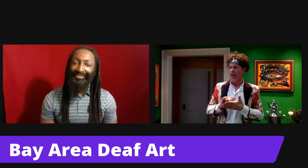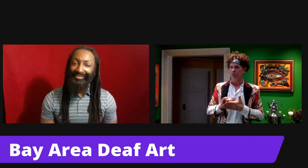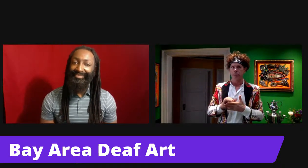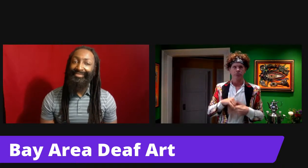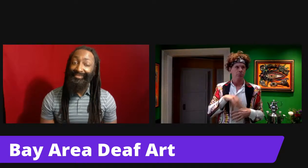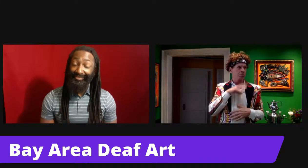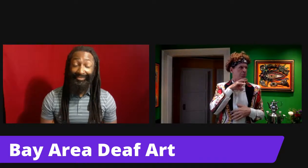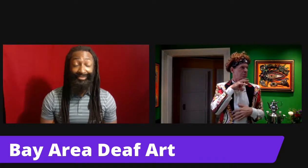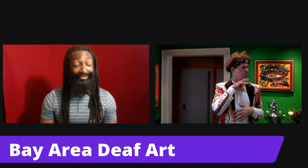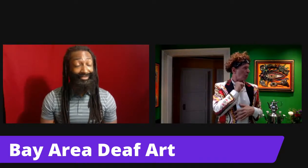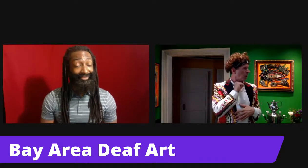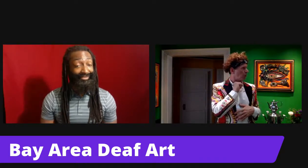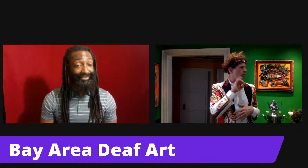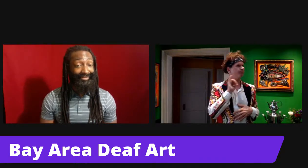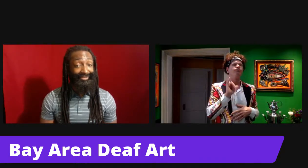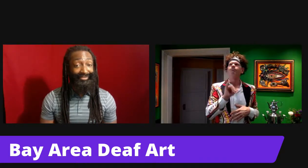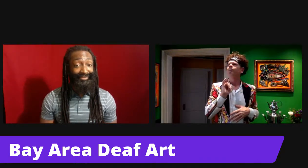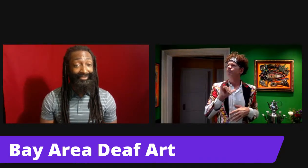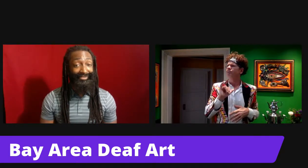was profound.